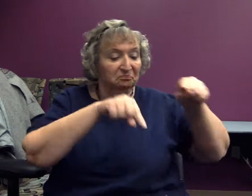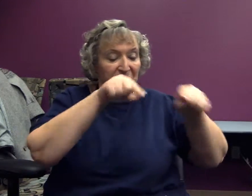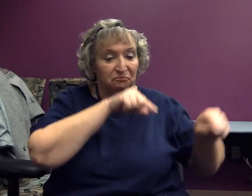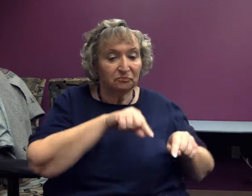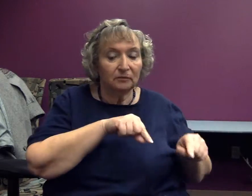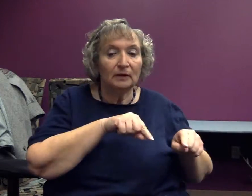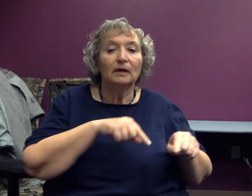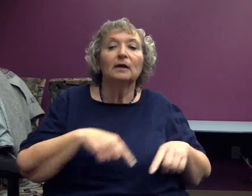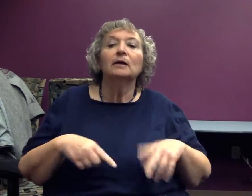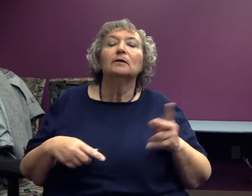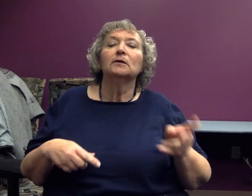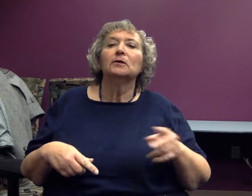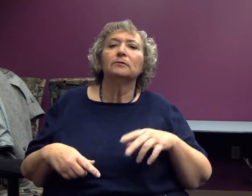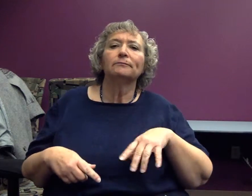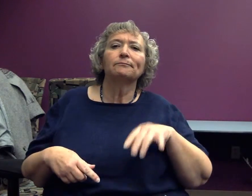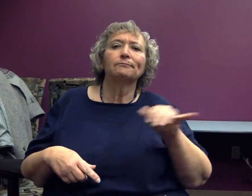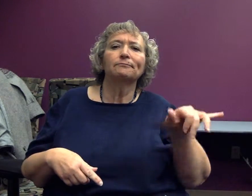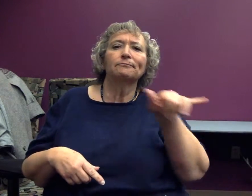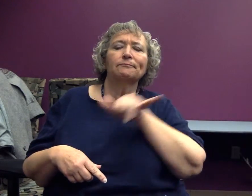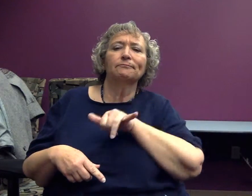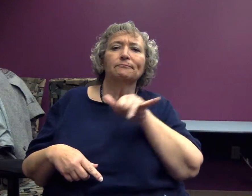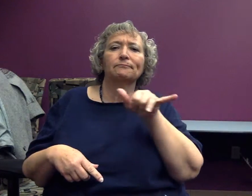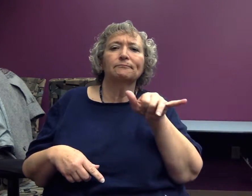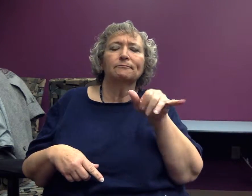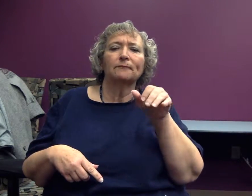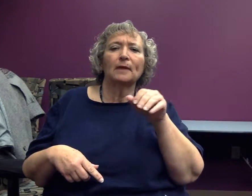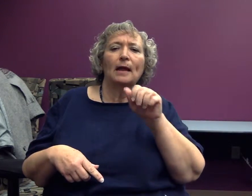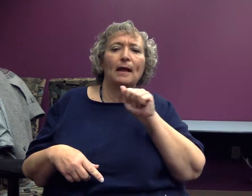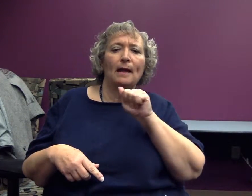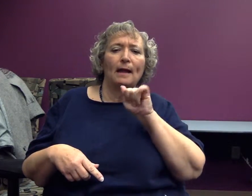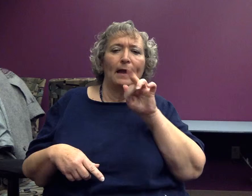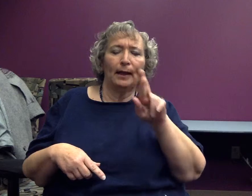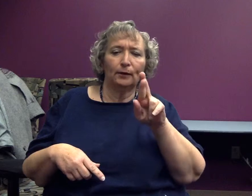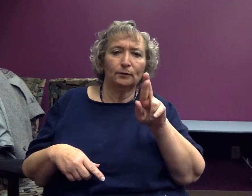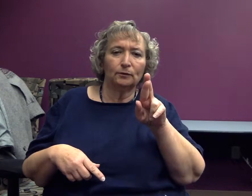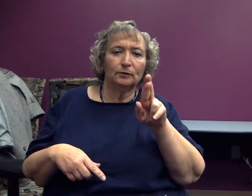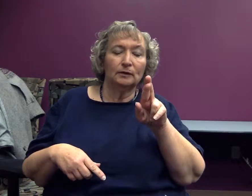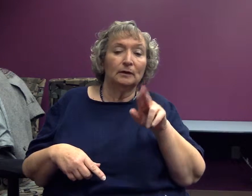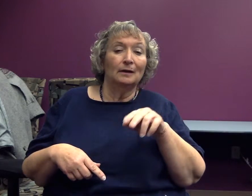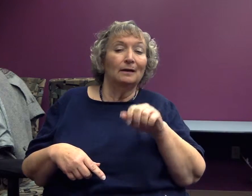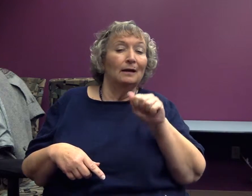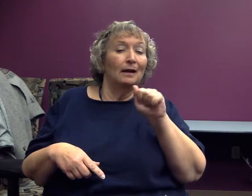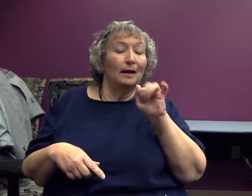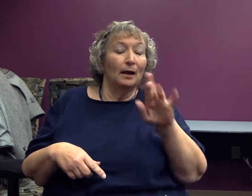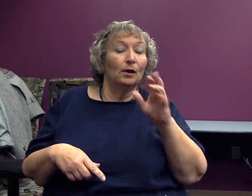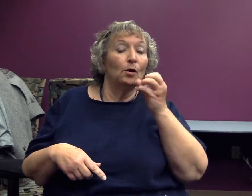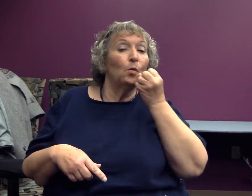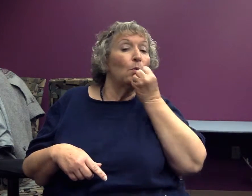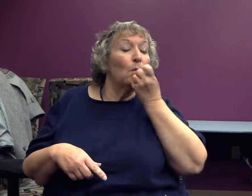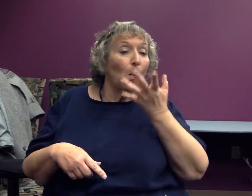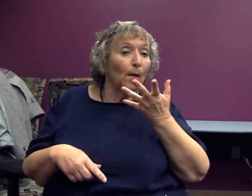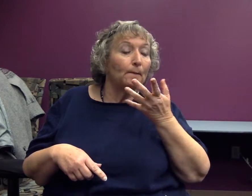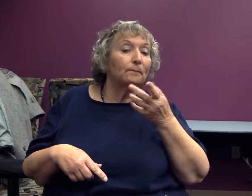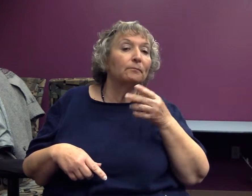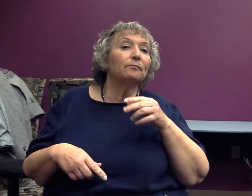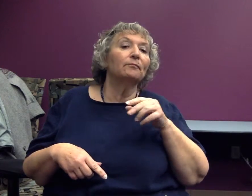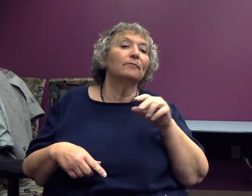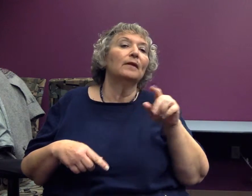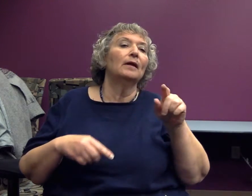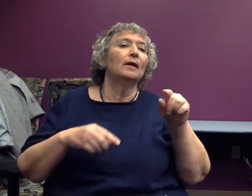air molecules, they're the same way. The warmer the air, the faster those air molecules are moving, and the more space there is between the air